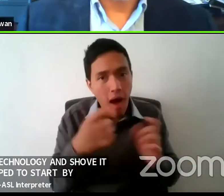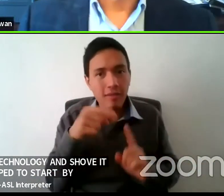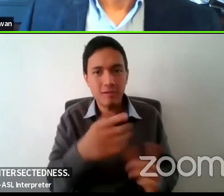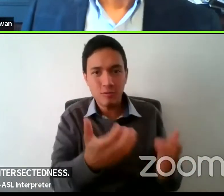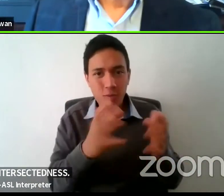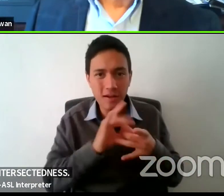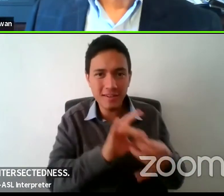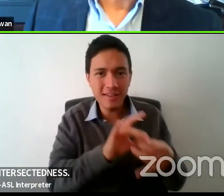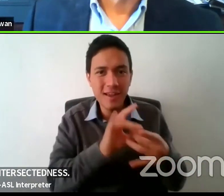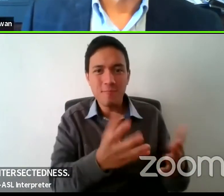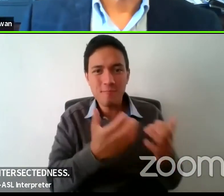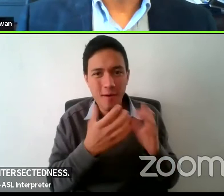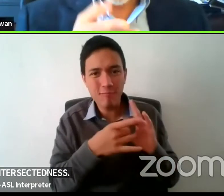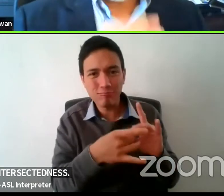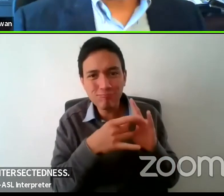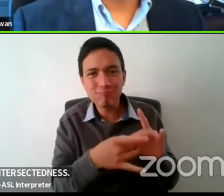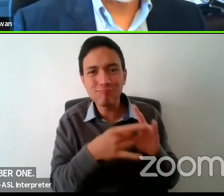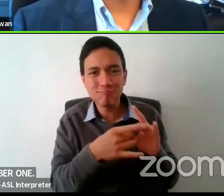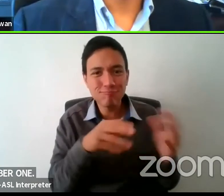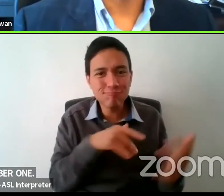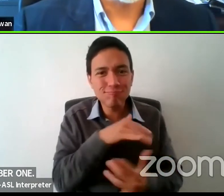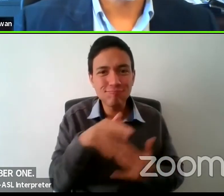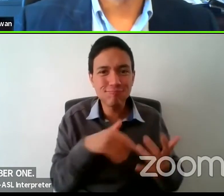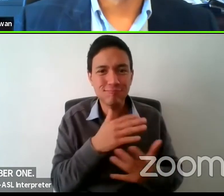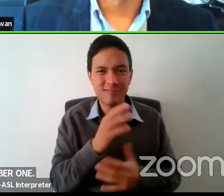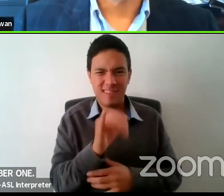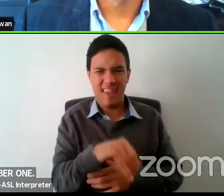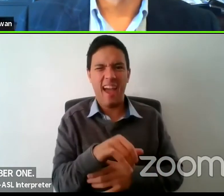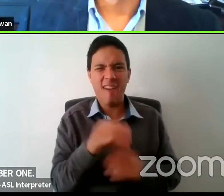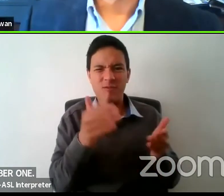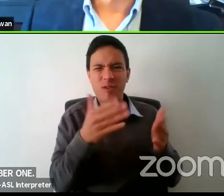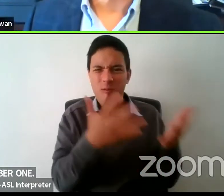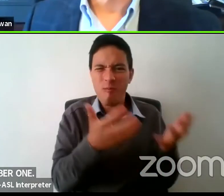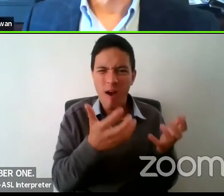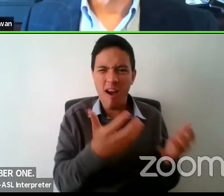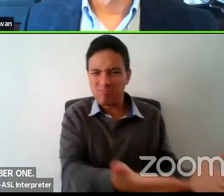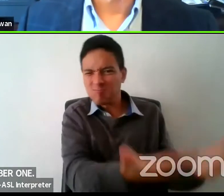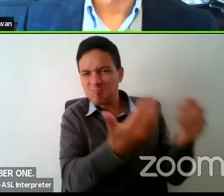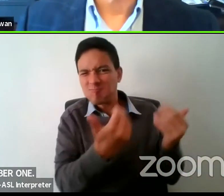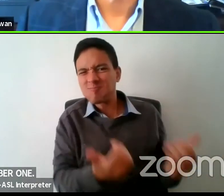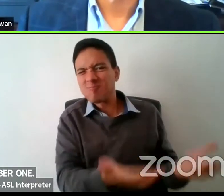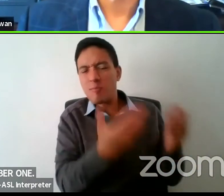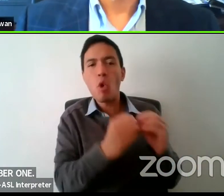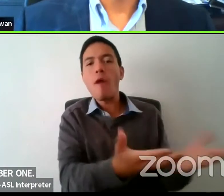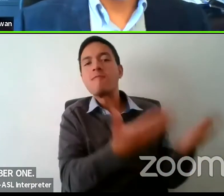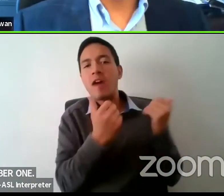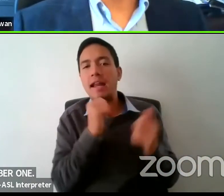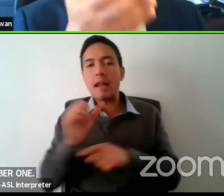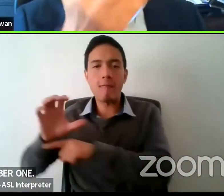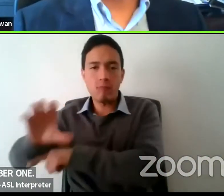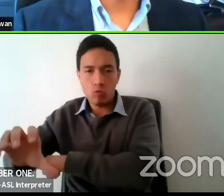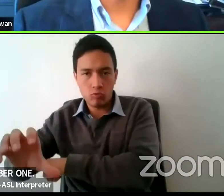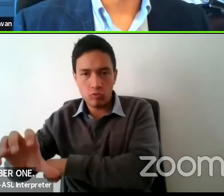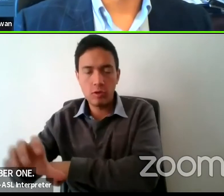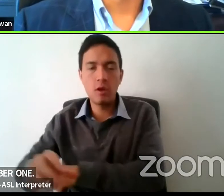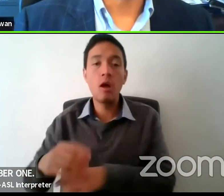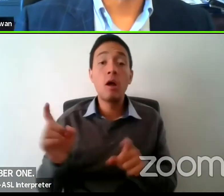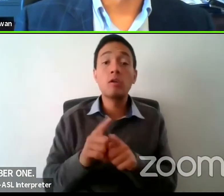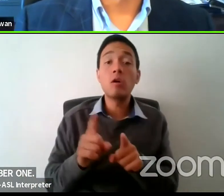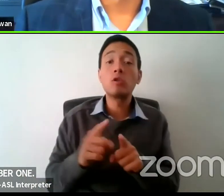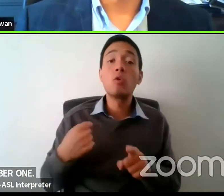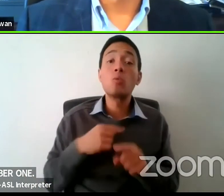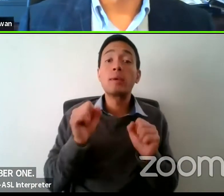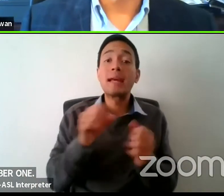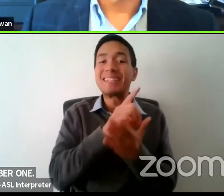number one. Number two, by designing technologies to be sort of very intuitive. Alison